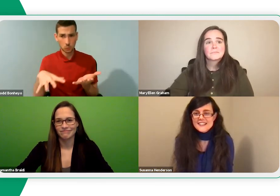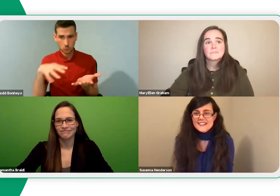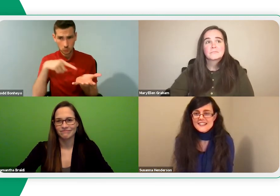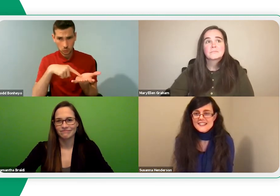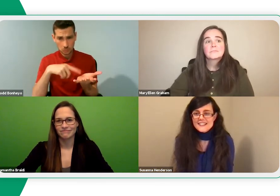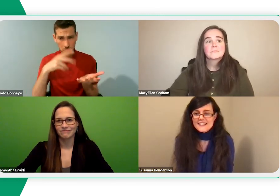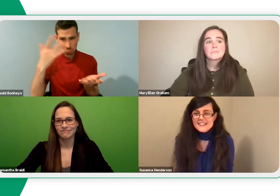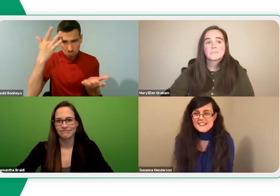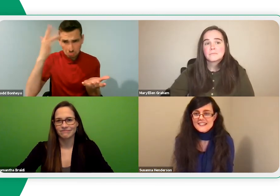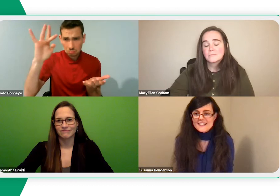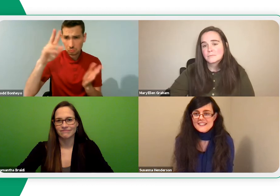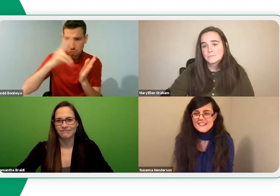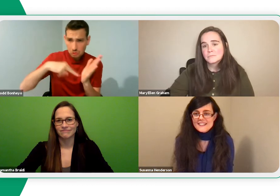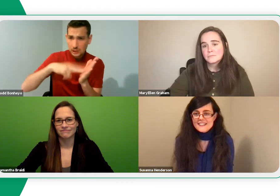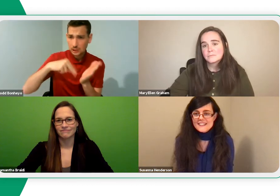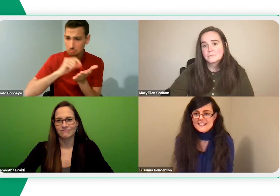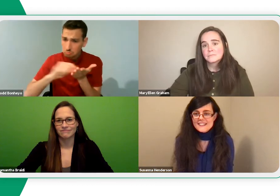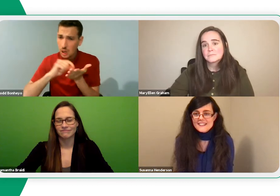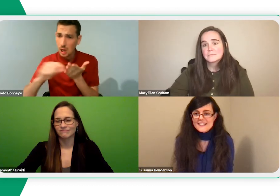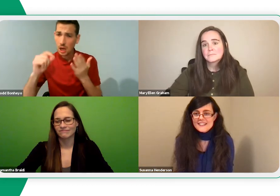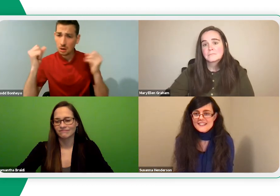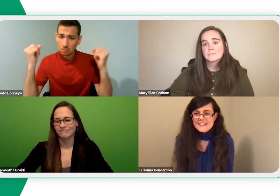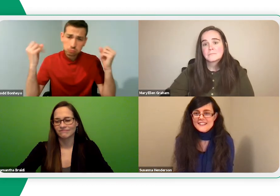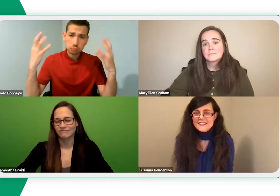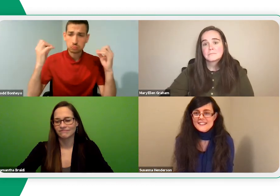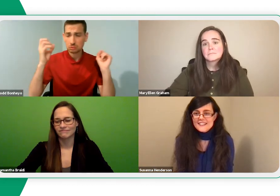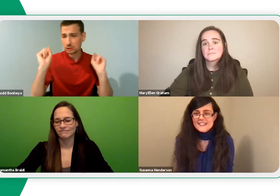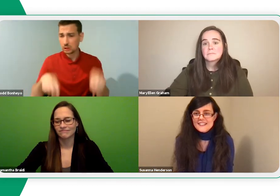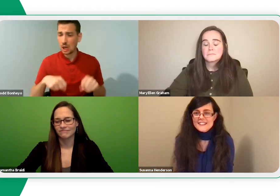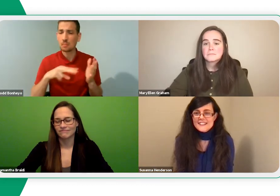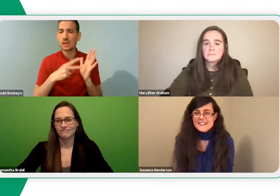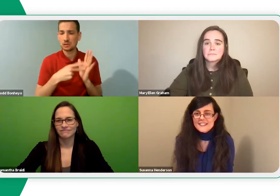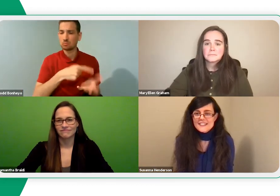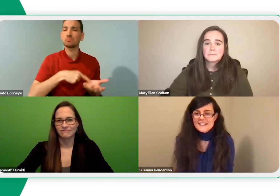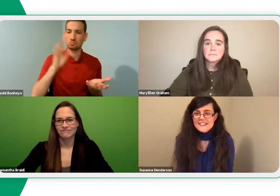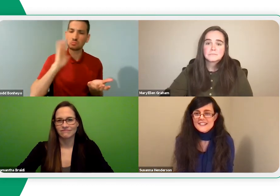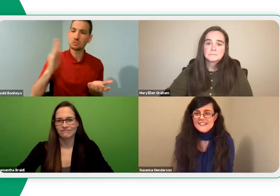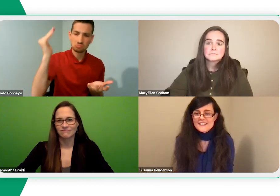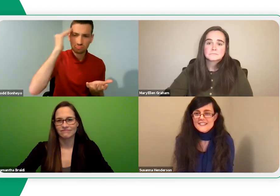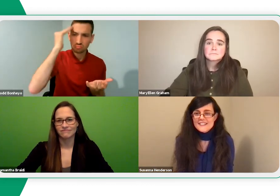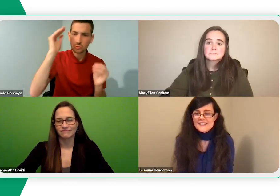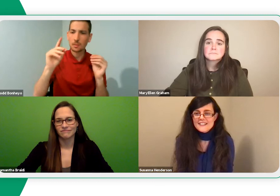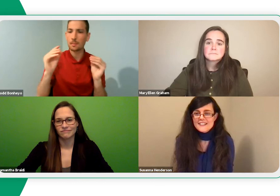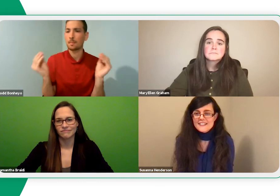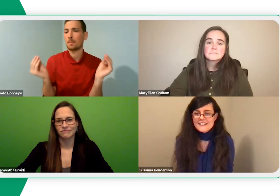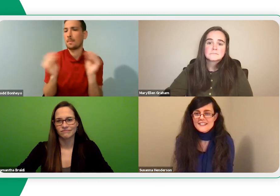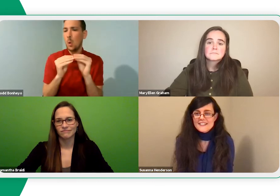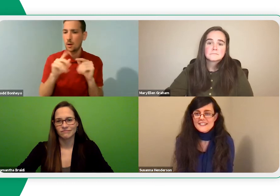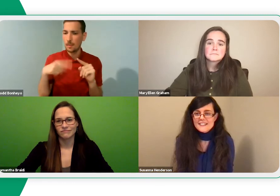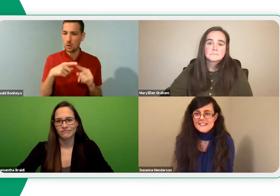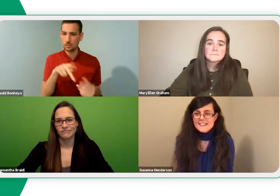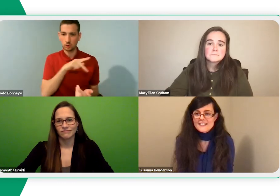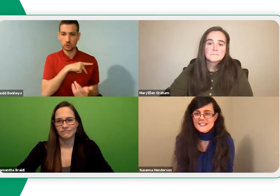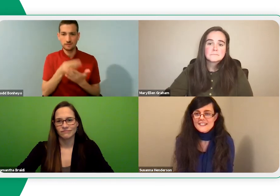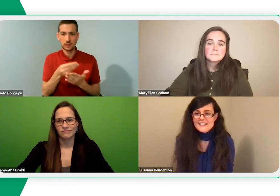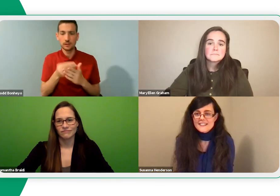And I feel like students, they're bright, they read, they write, they sign an ASL beautifully. They feel